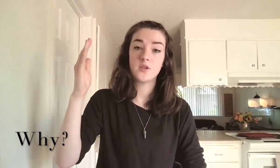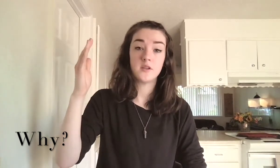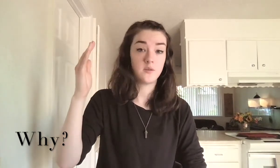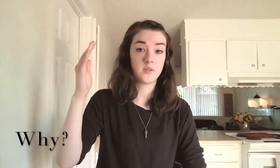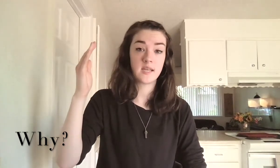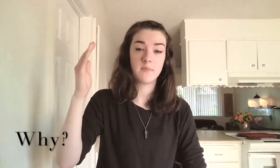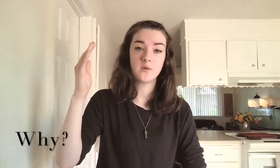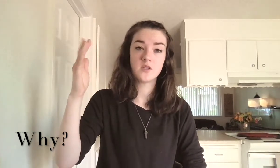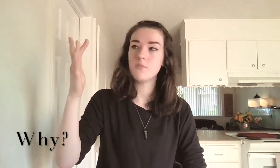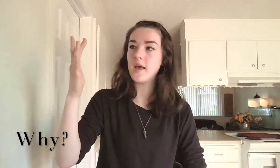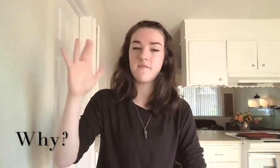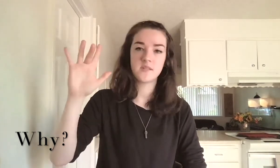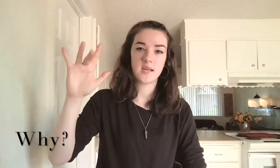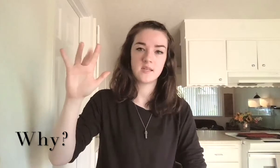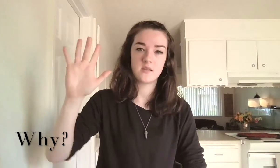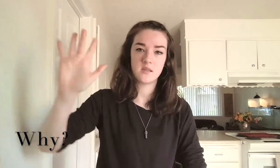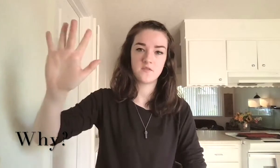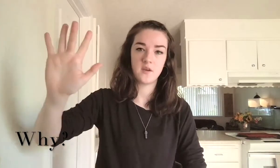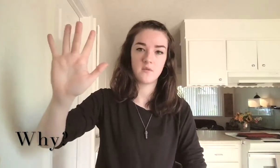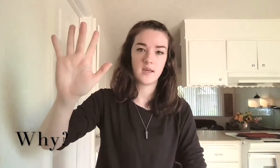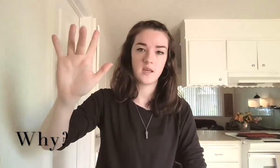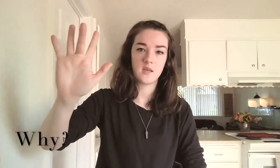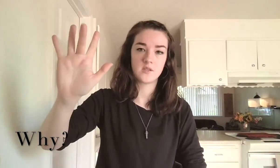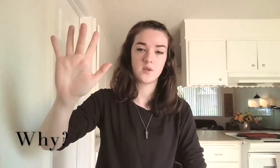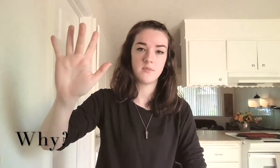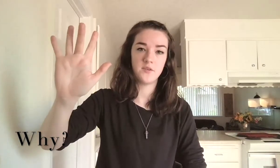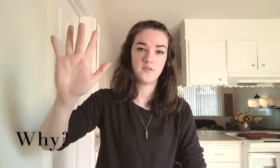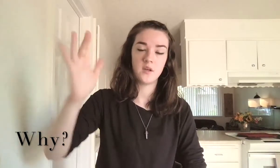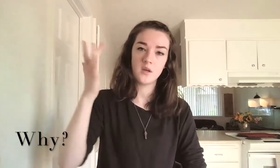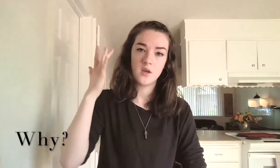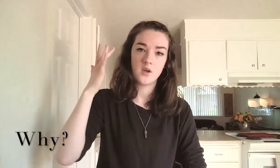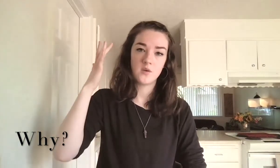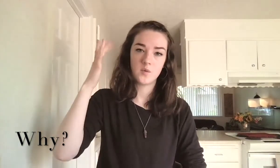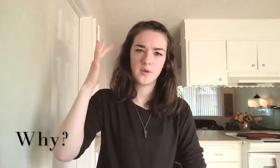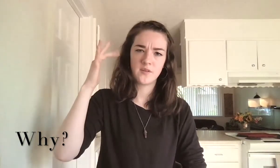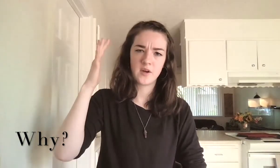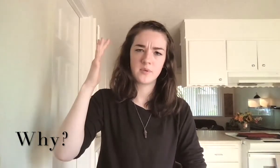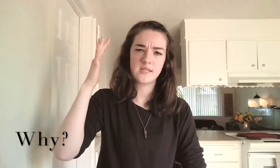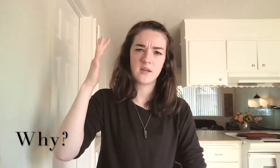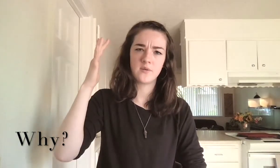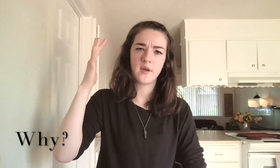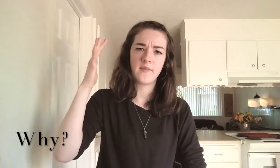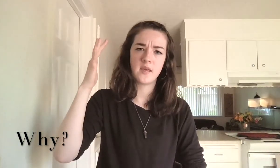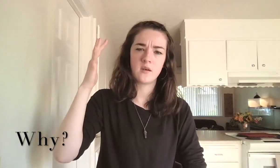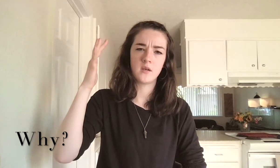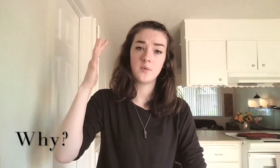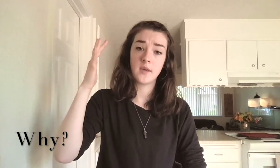do the same motion, but emphasize this finger right here. So your middle finger, you could wiggle that up and down, and then lower your